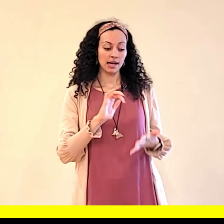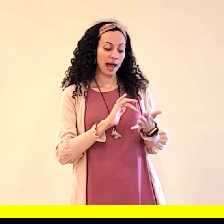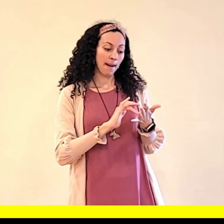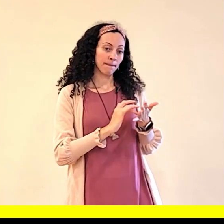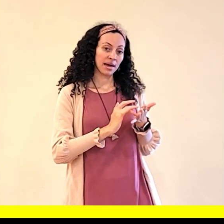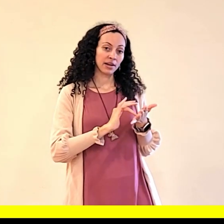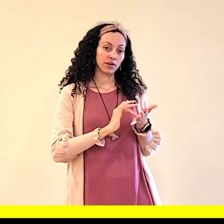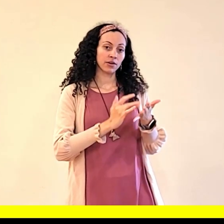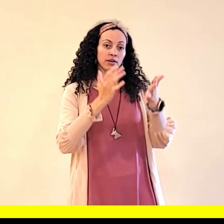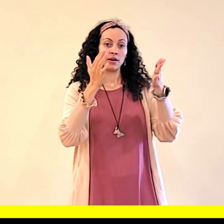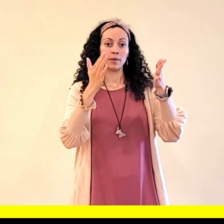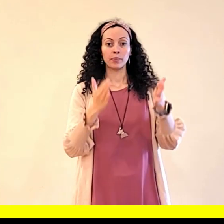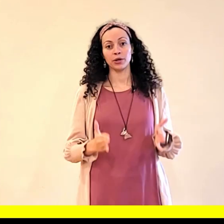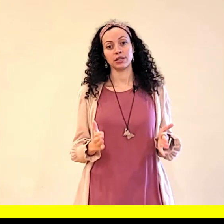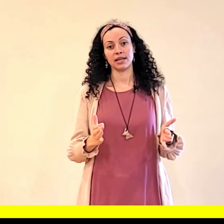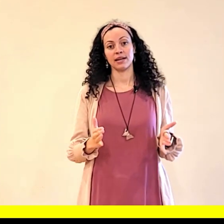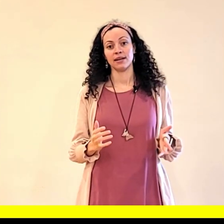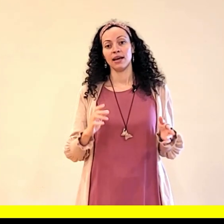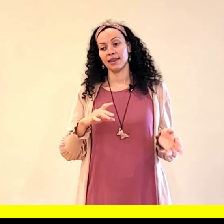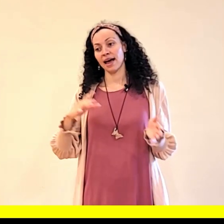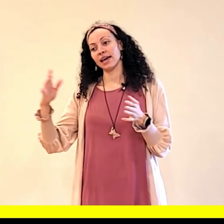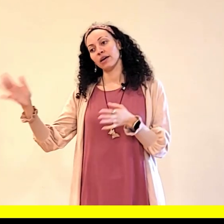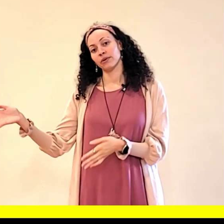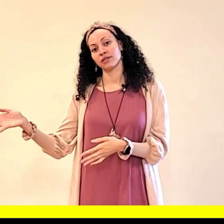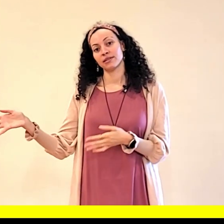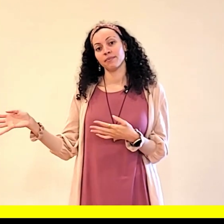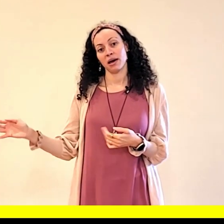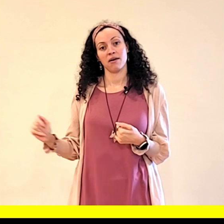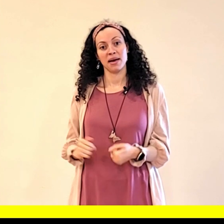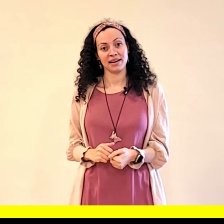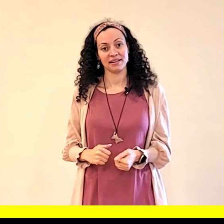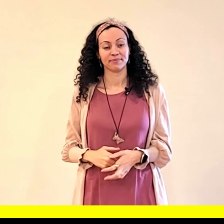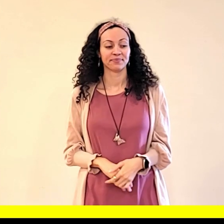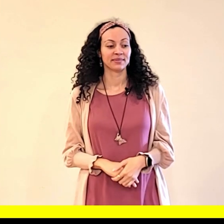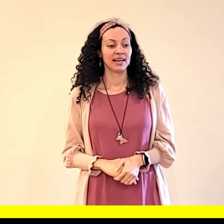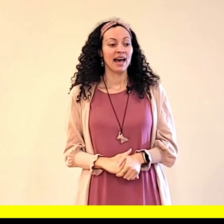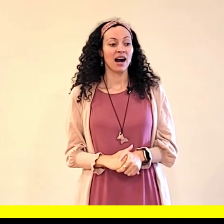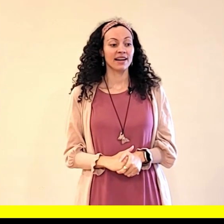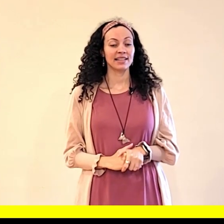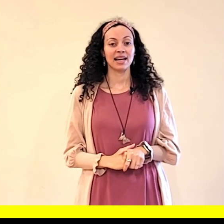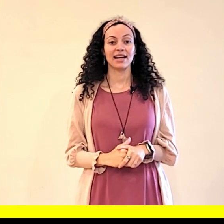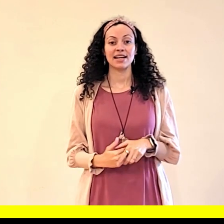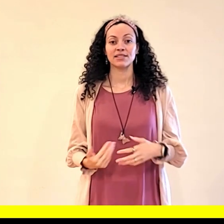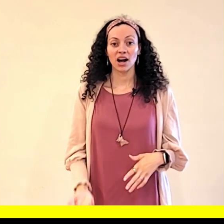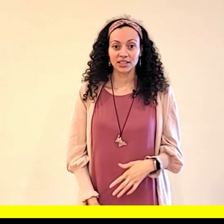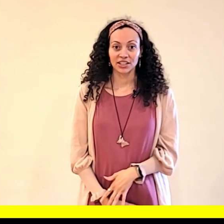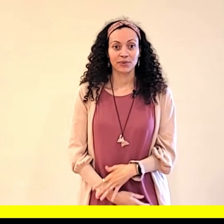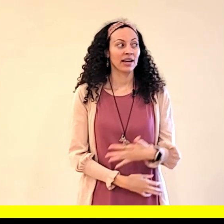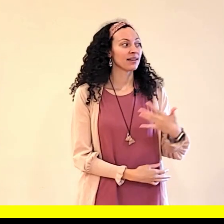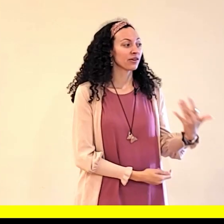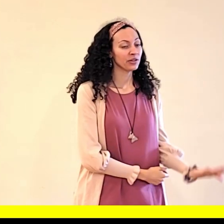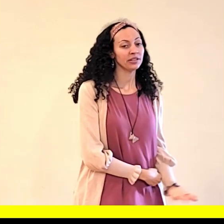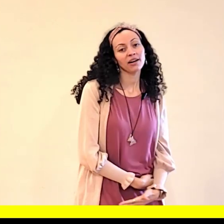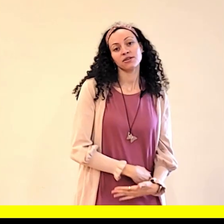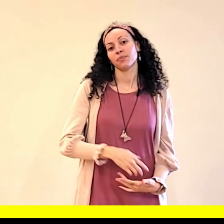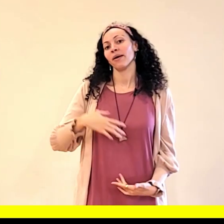Emergency, medical, person. And that equals paramedic. Our next sign is doctor. When you